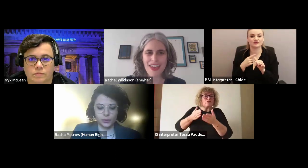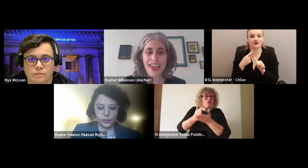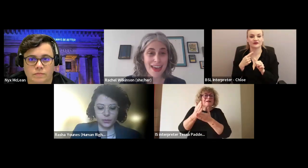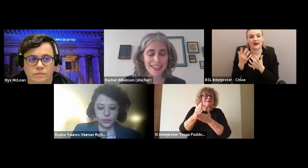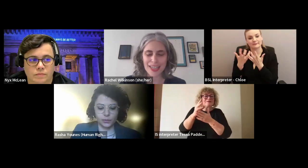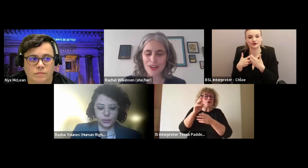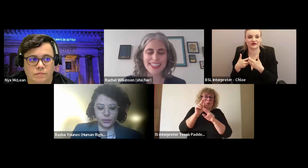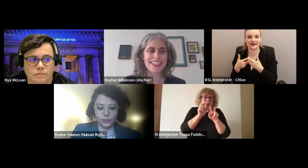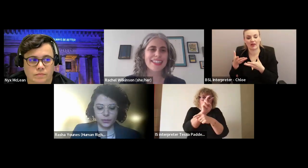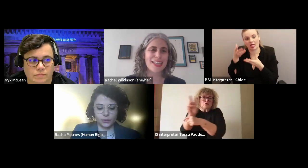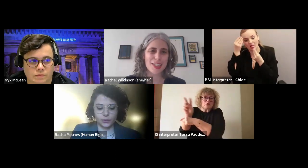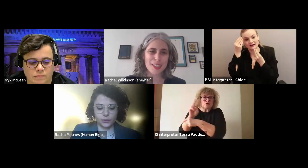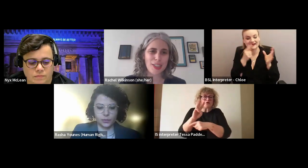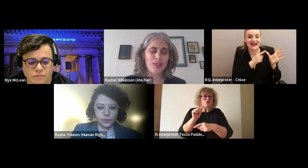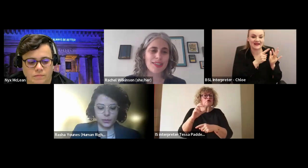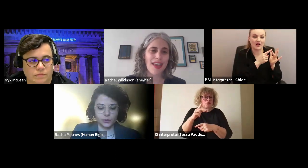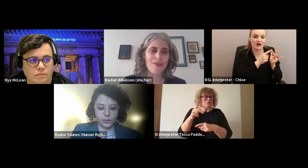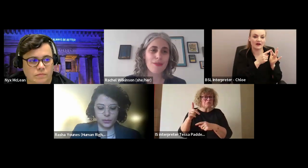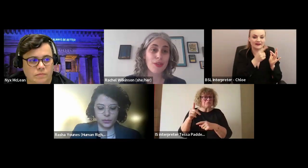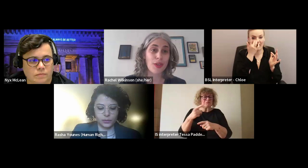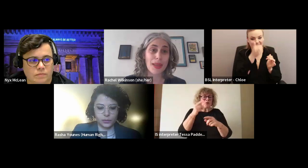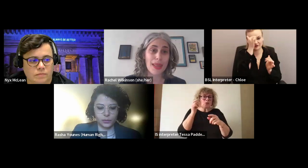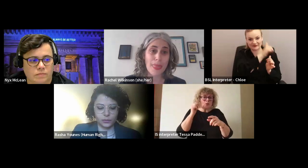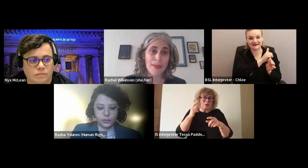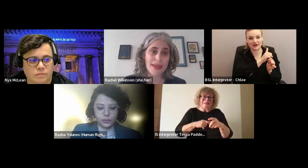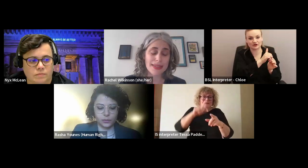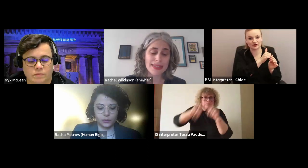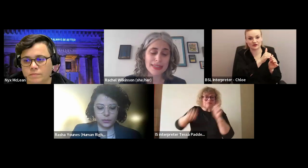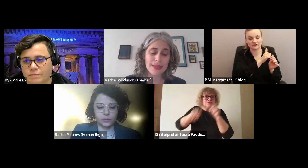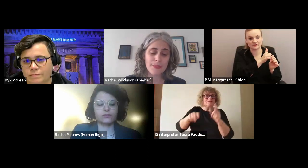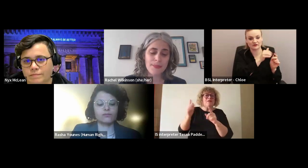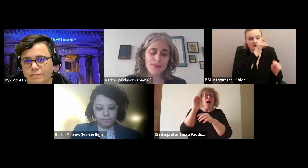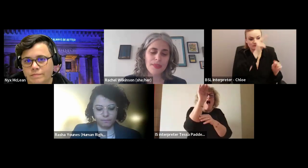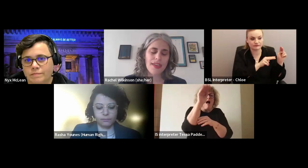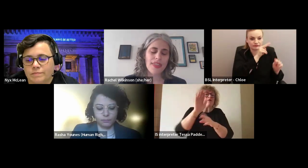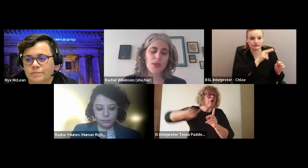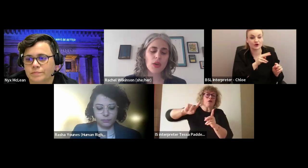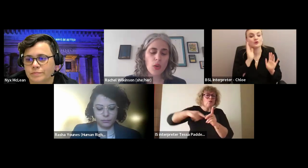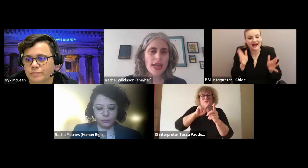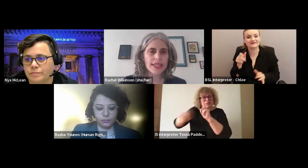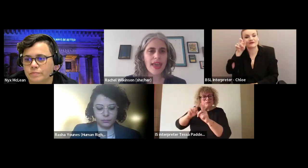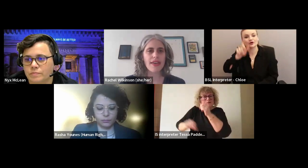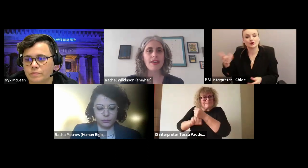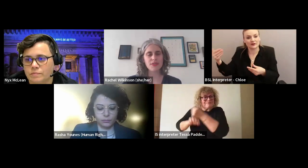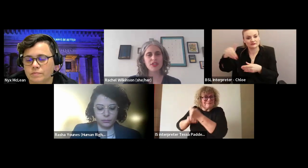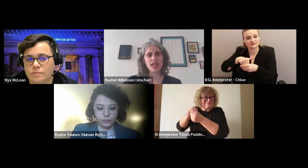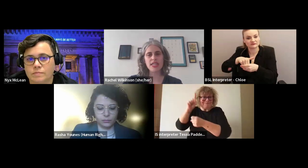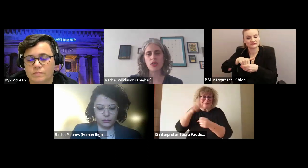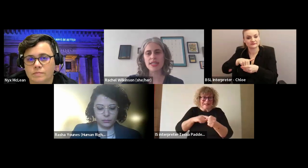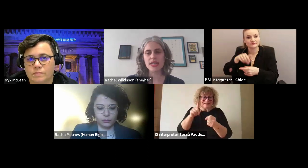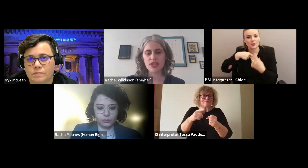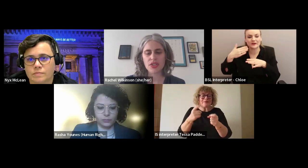learning and other AI technologies, and actually you need to have the human in the mix. I think we can all work together.